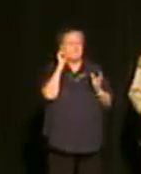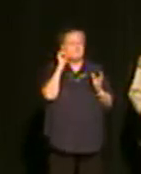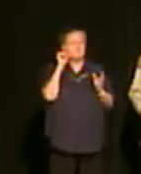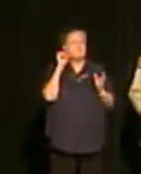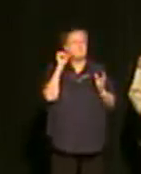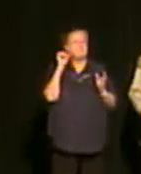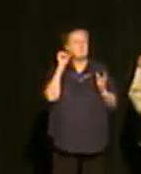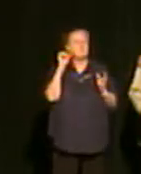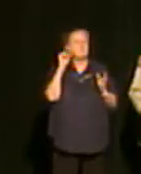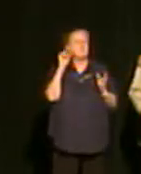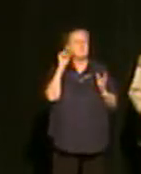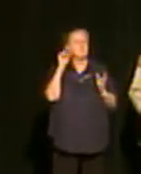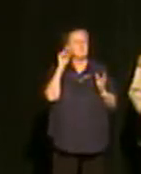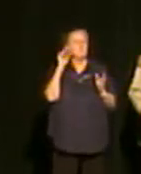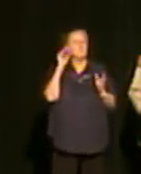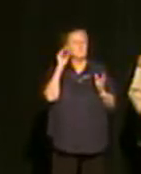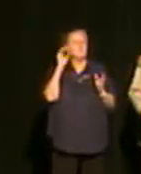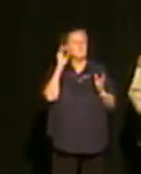This